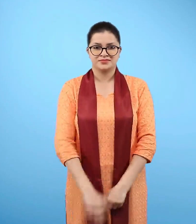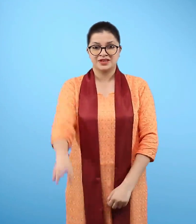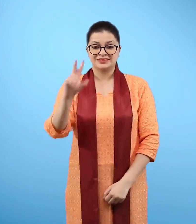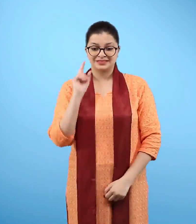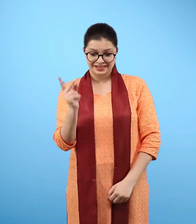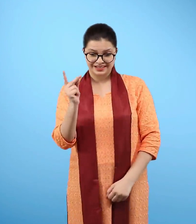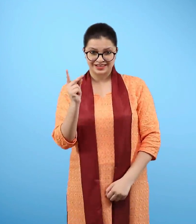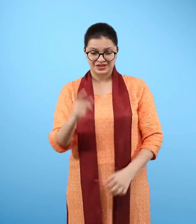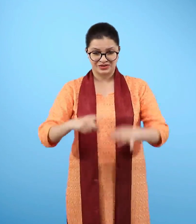2.